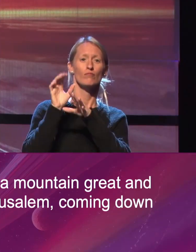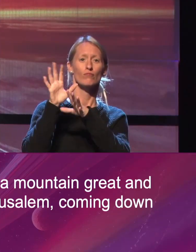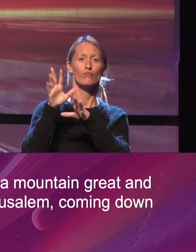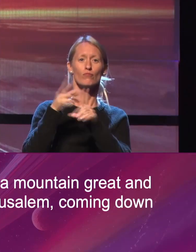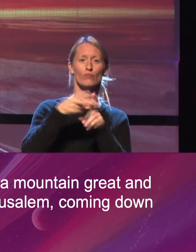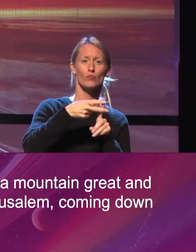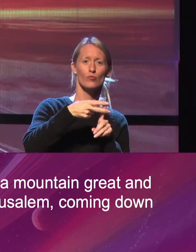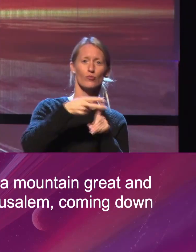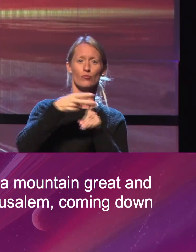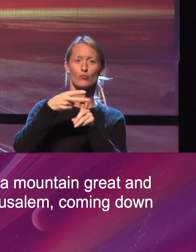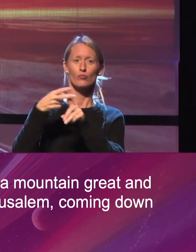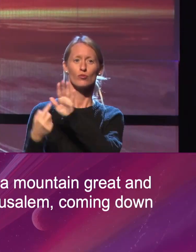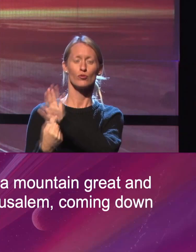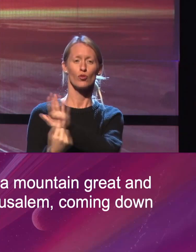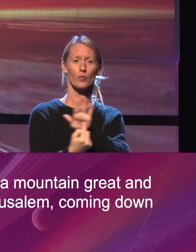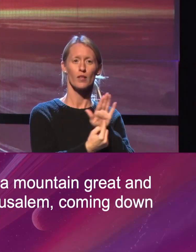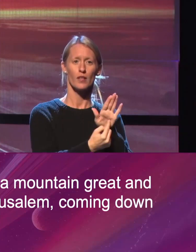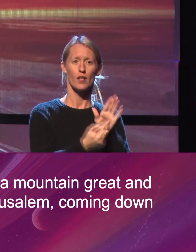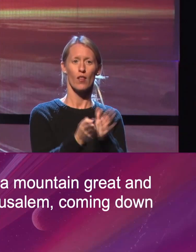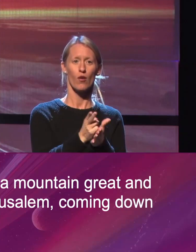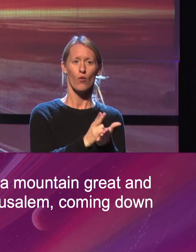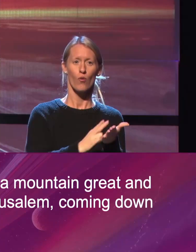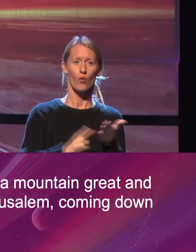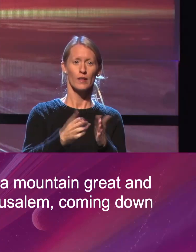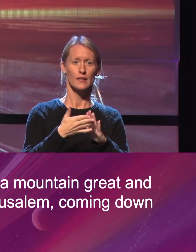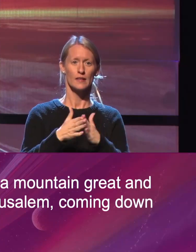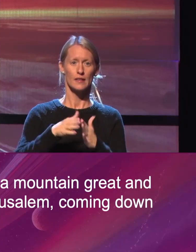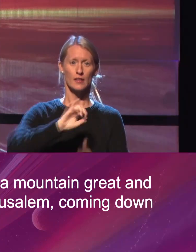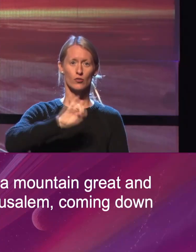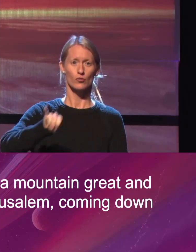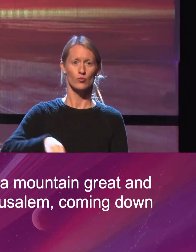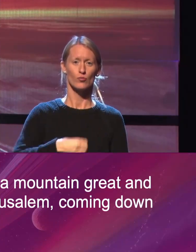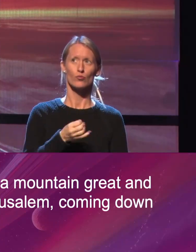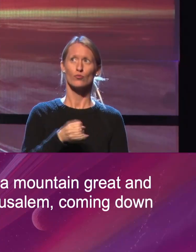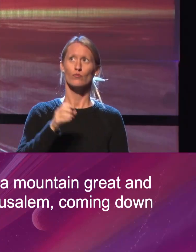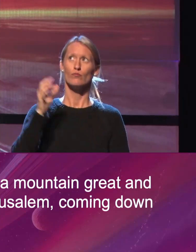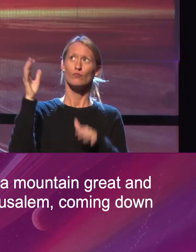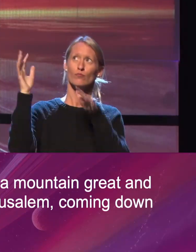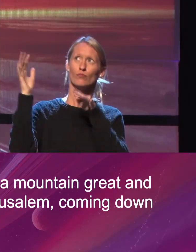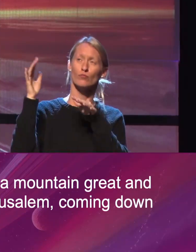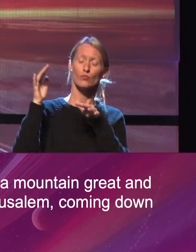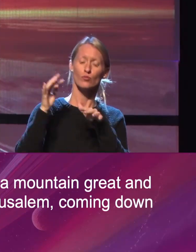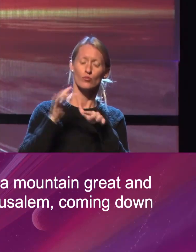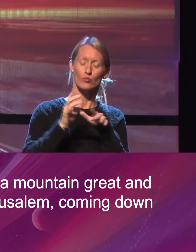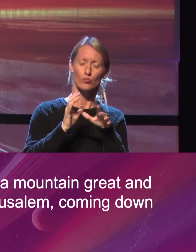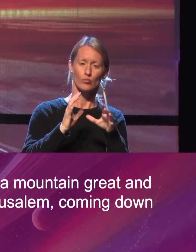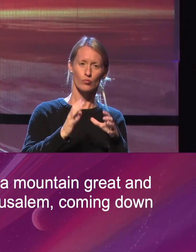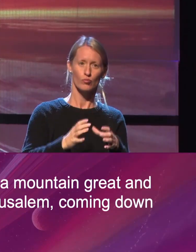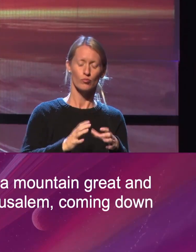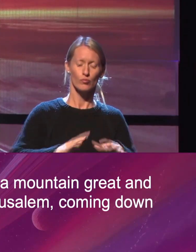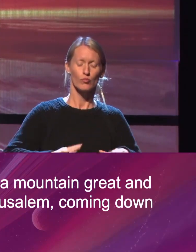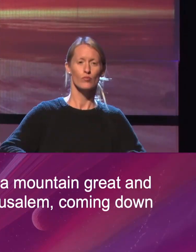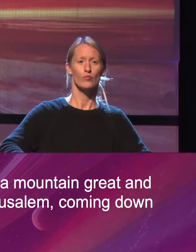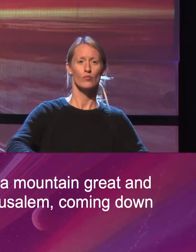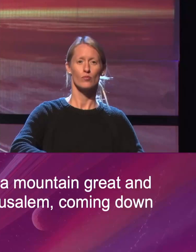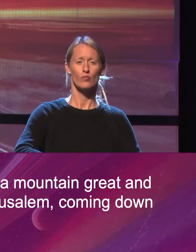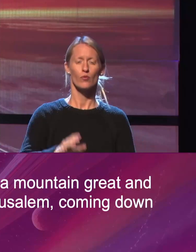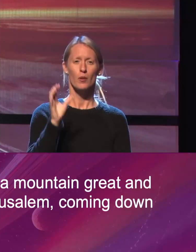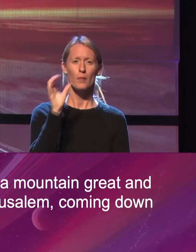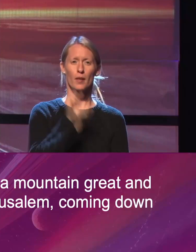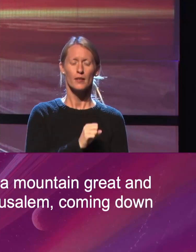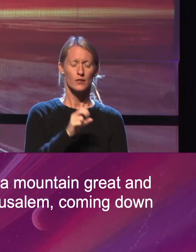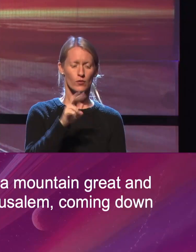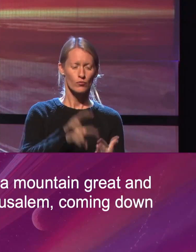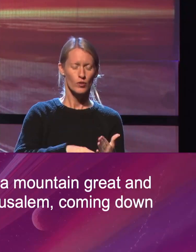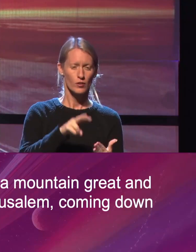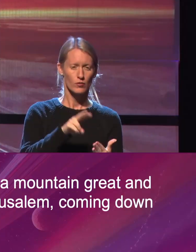the holy city, Jerusalem, coming down out of heaven from God. What we miss, if you've read it over and over again,